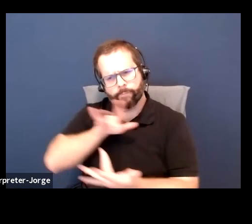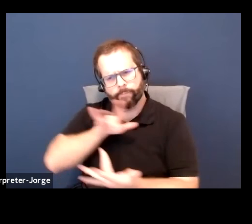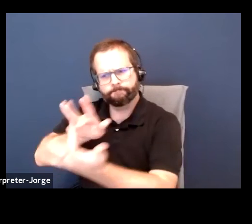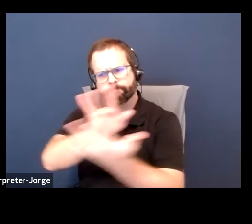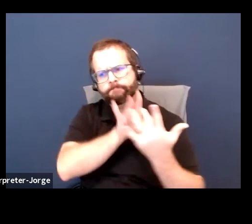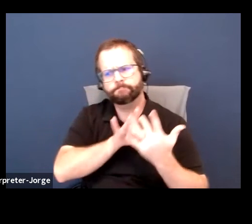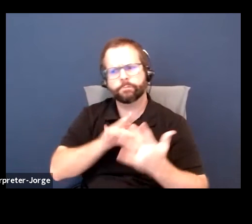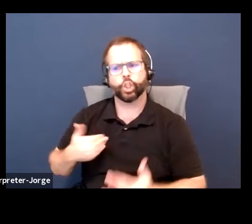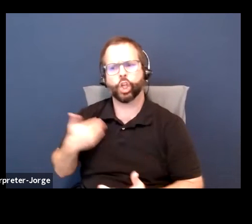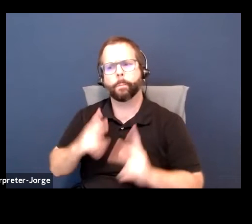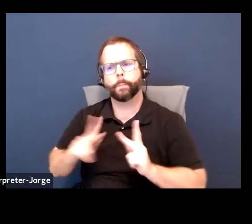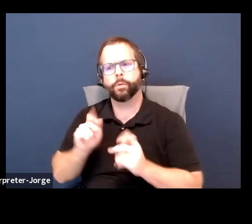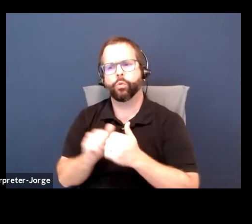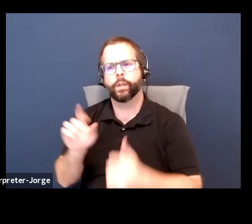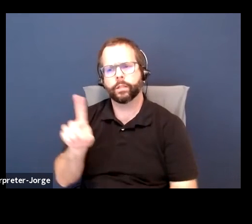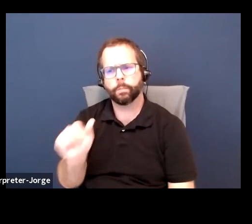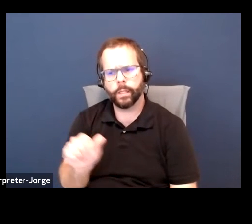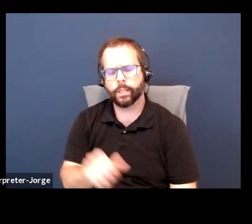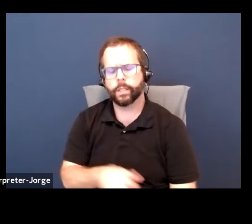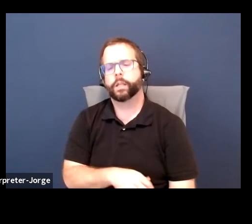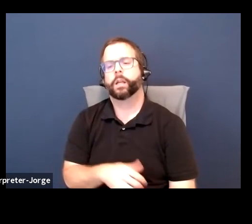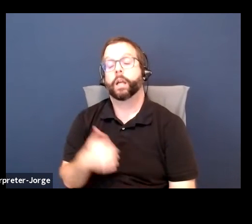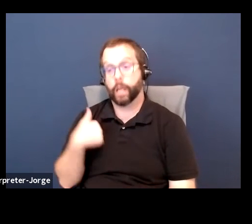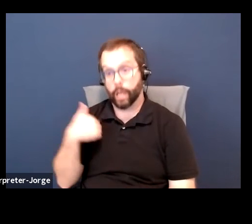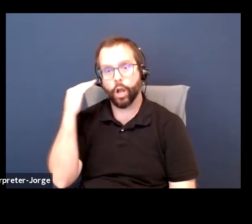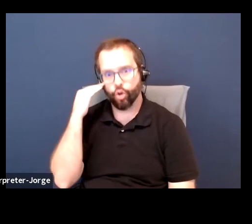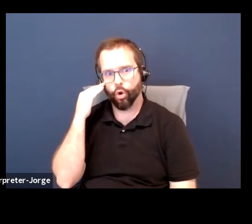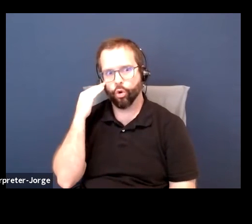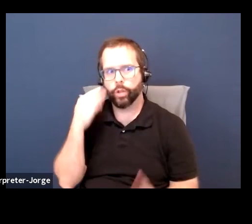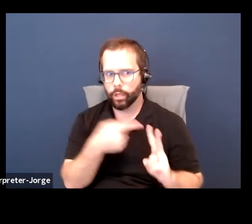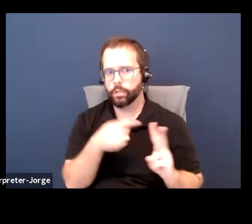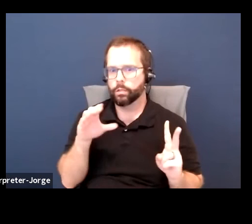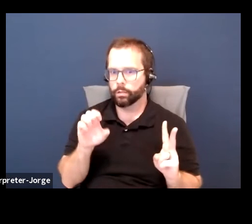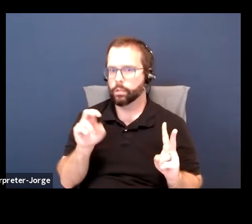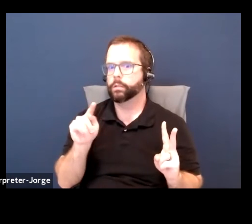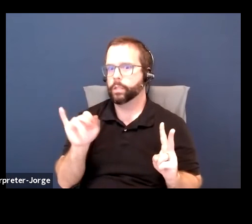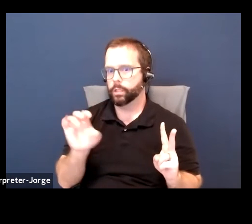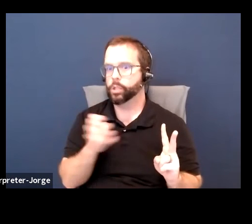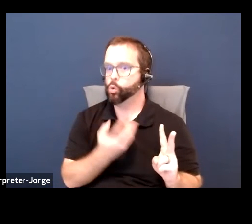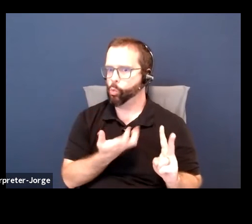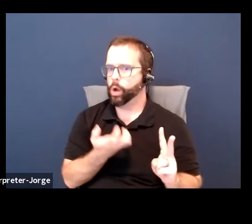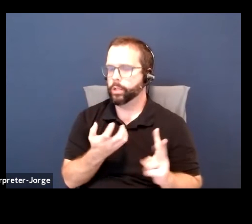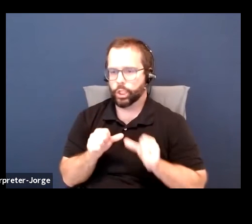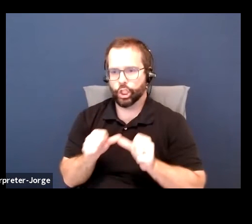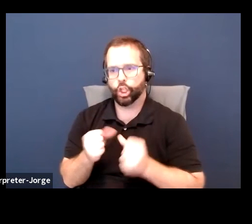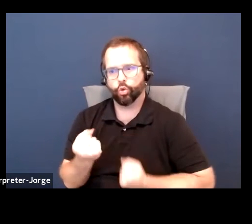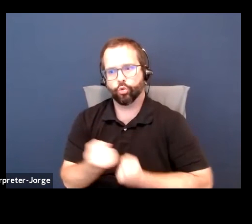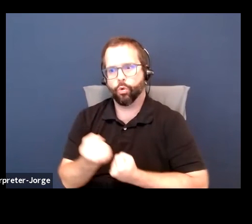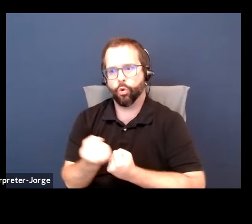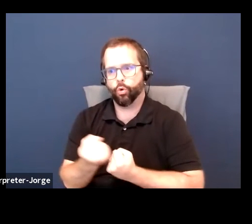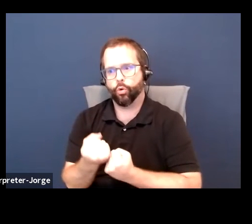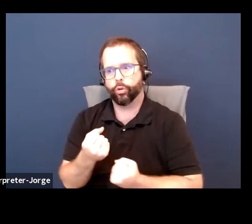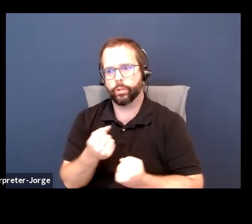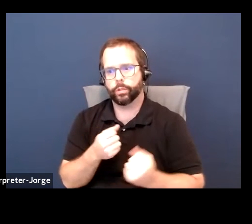with disabilities. And I know that Centene will want to continue supporting any efforts